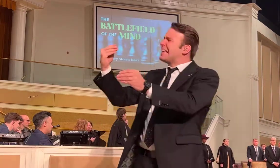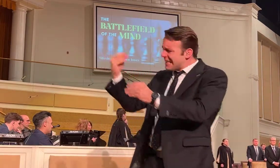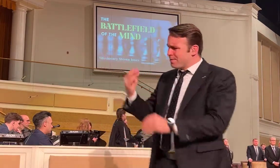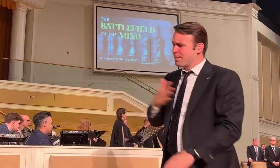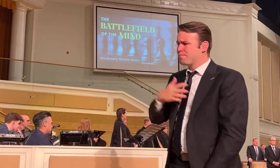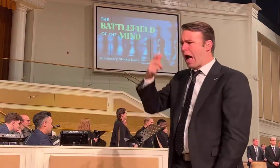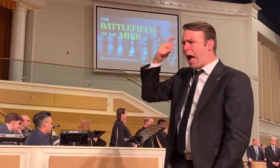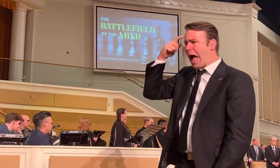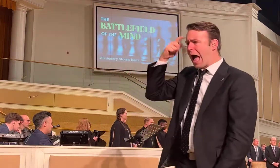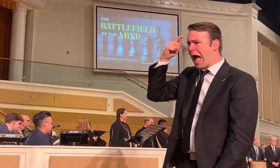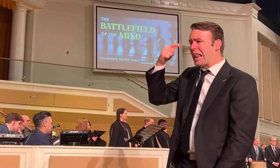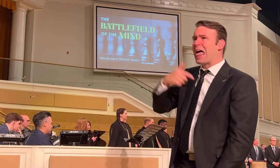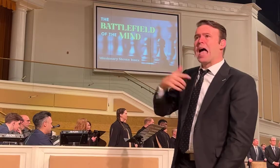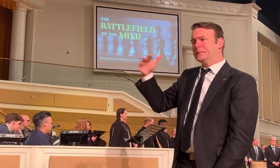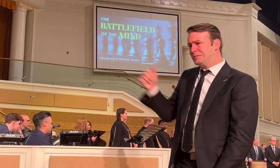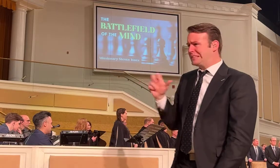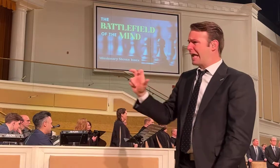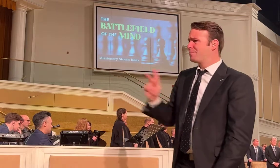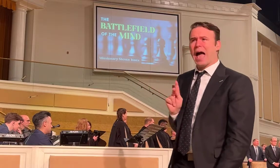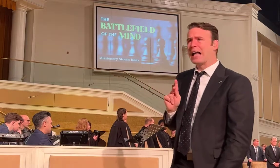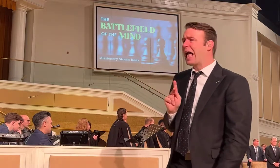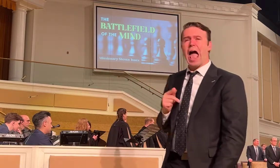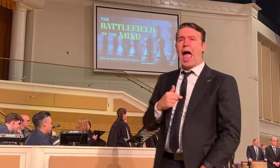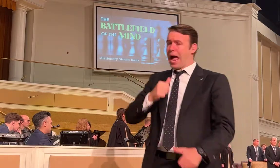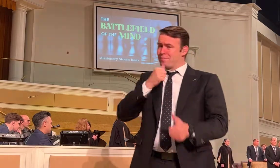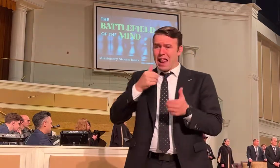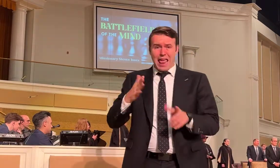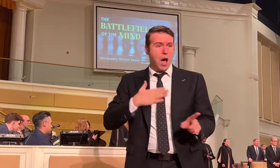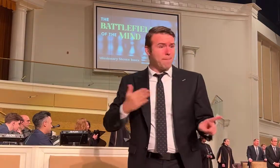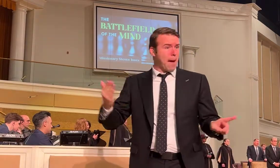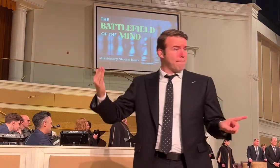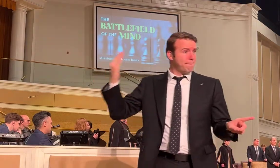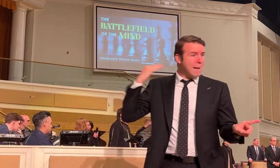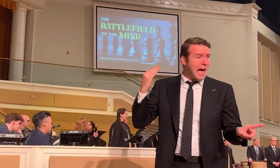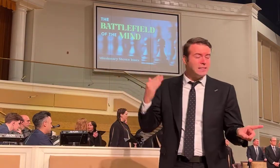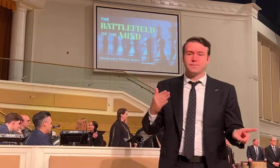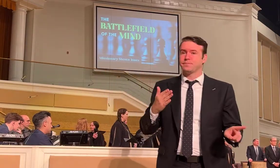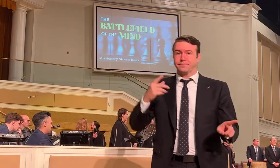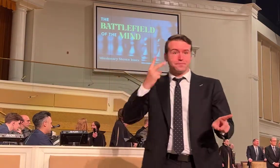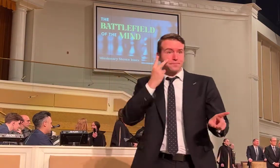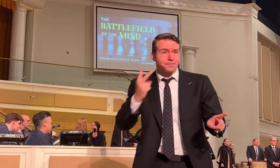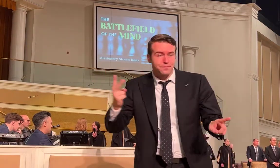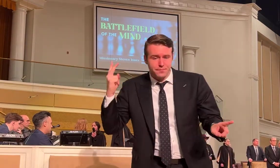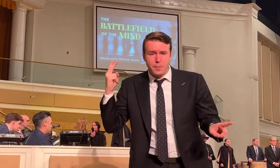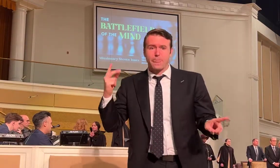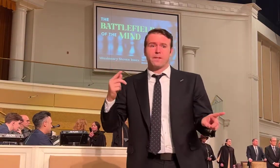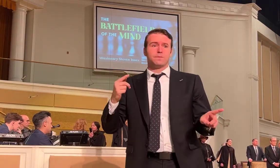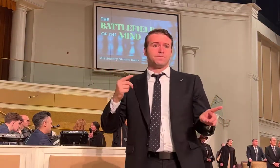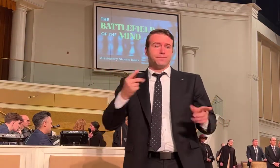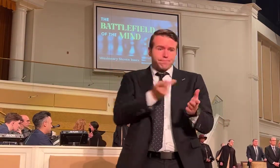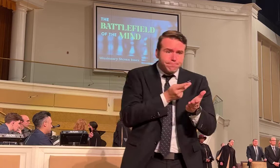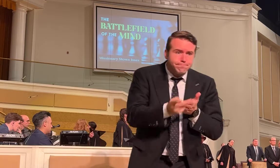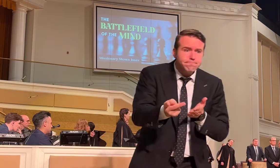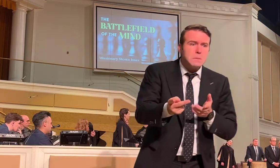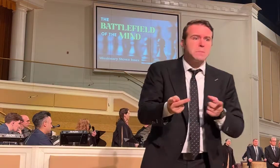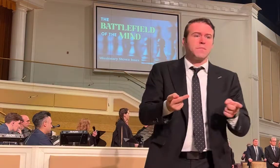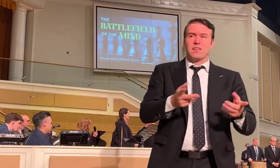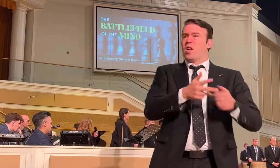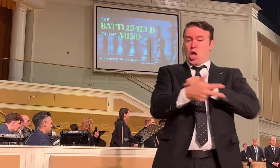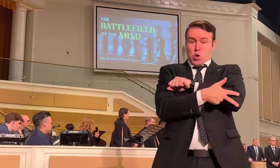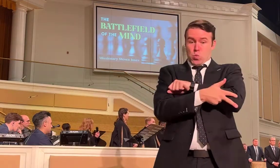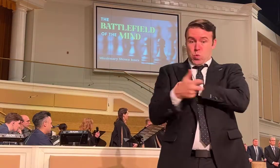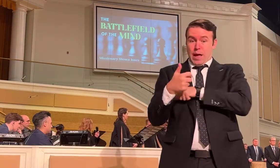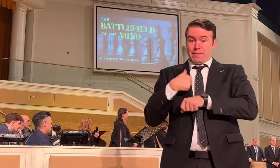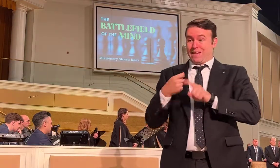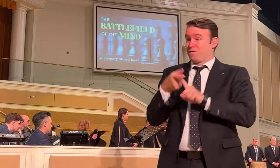I'm taking this back. I'm not going to allow my past. I'm not going to allow memories. Failures to rob